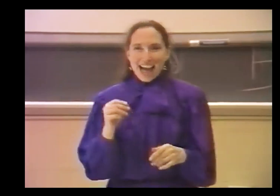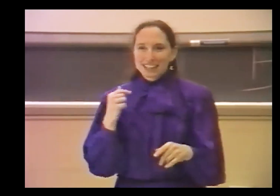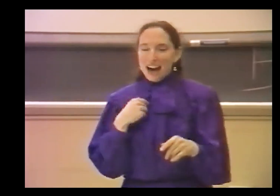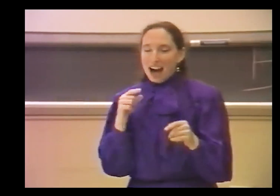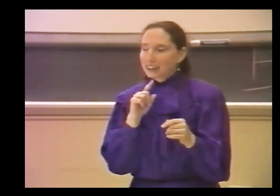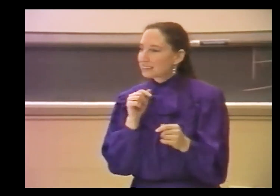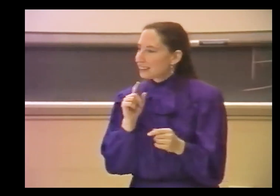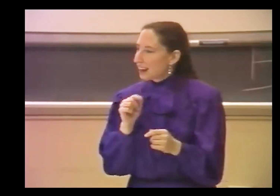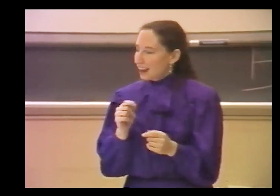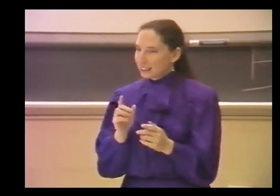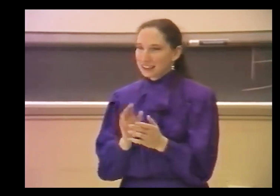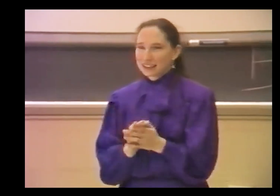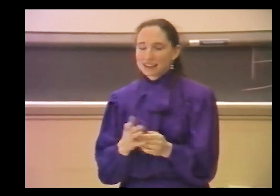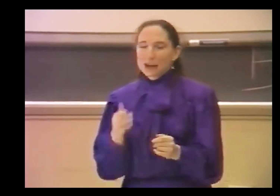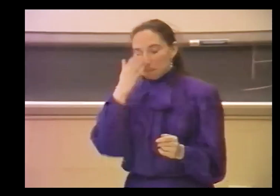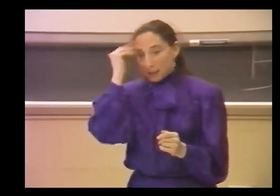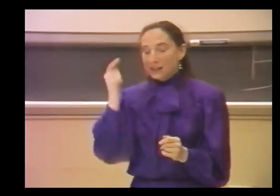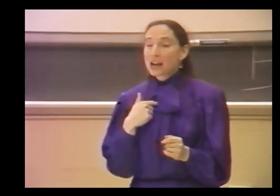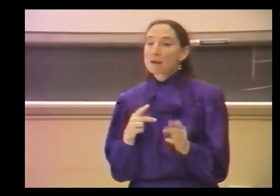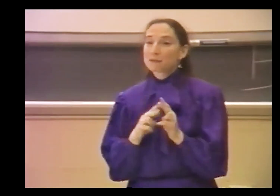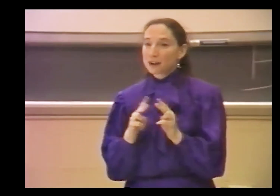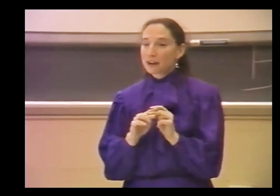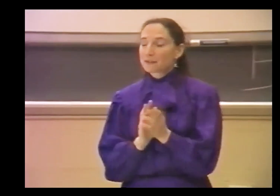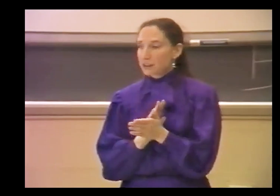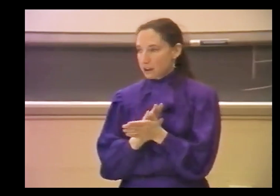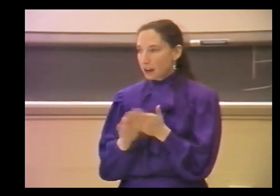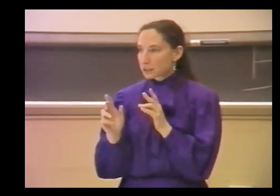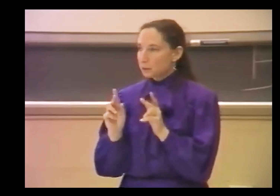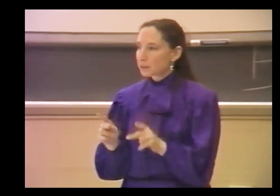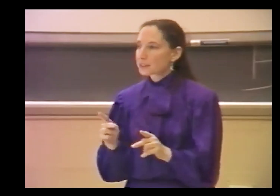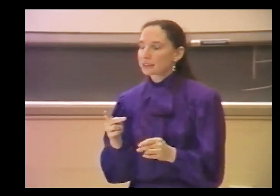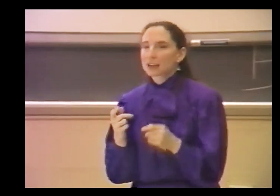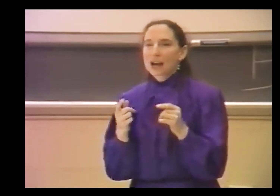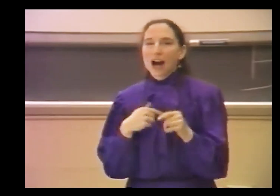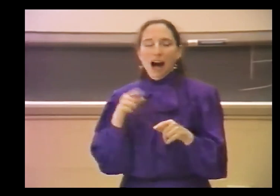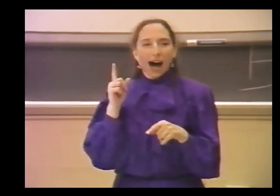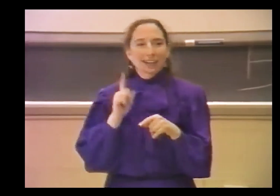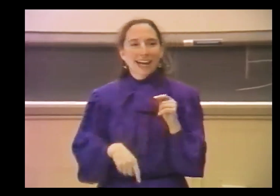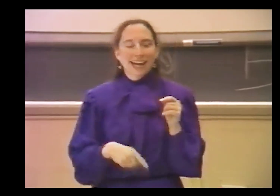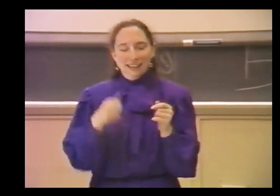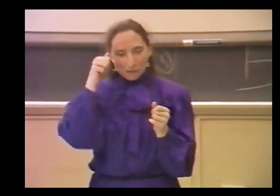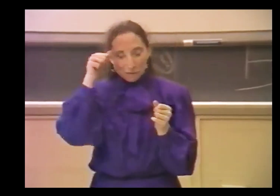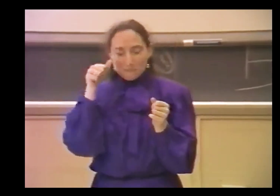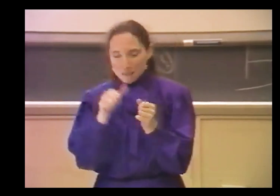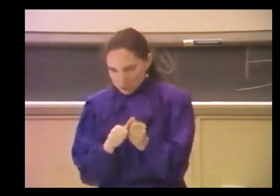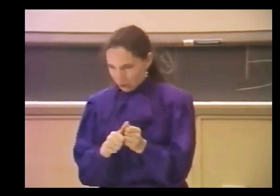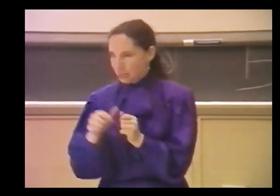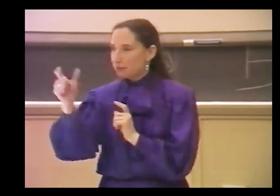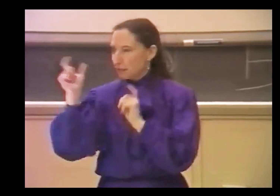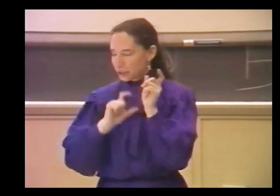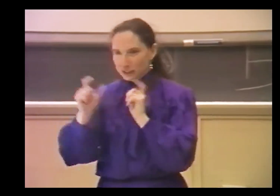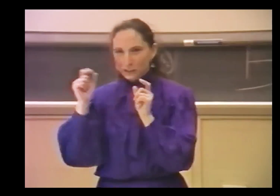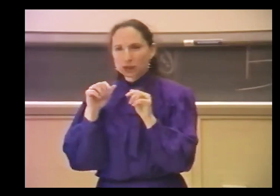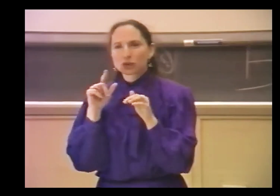And because I'm a very, very nice person, I can't remember the facial expression.